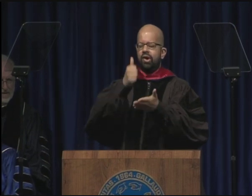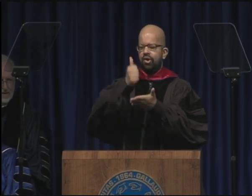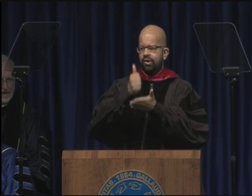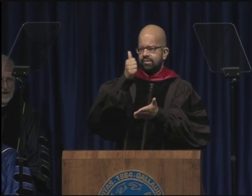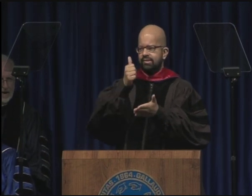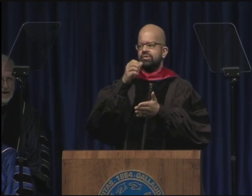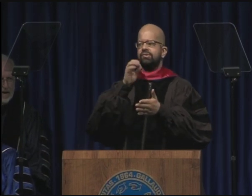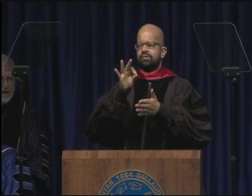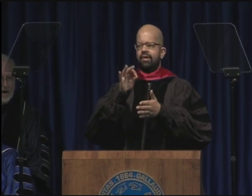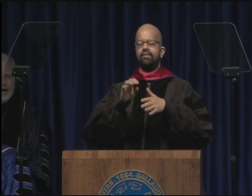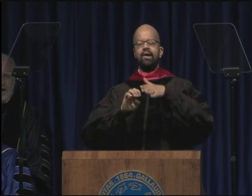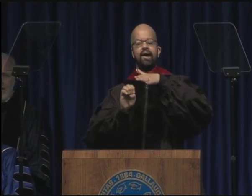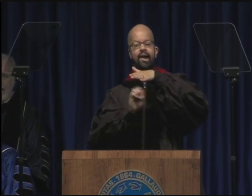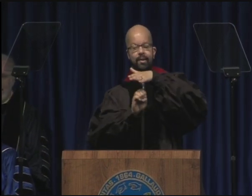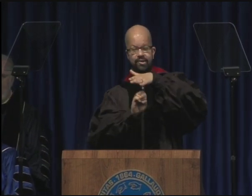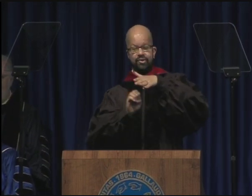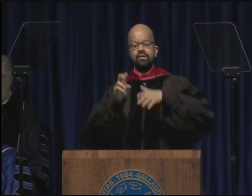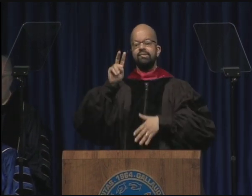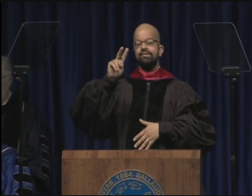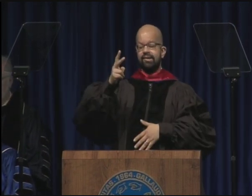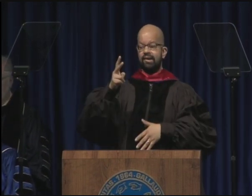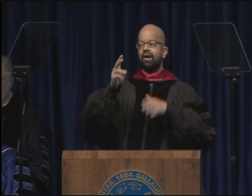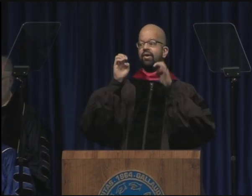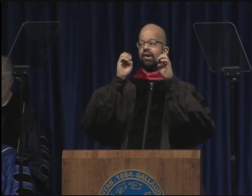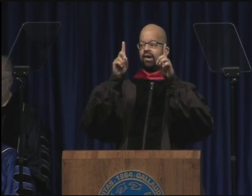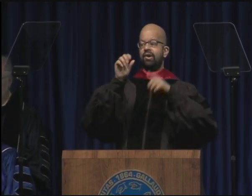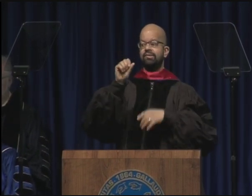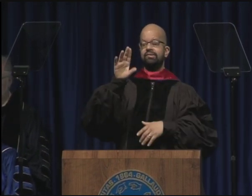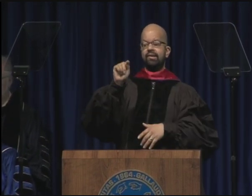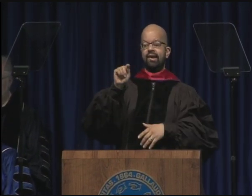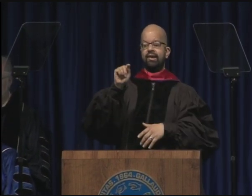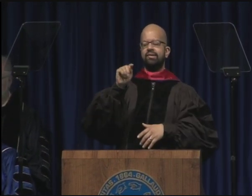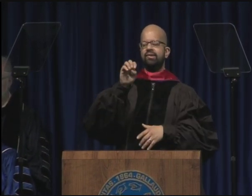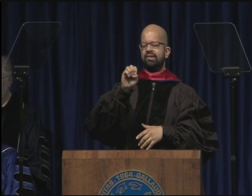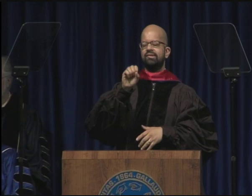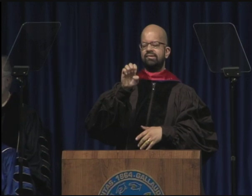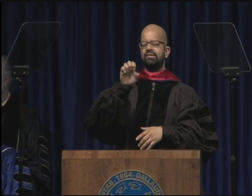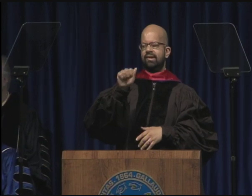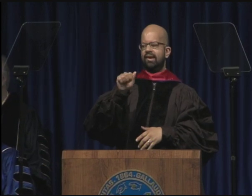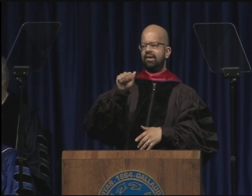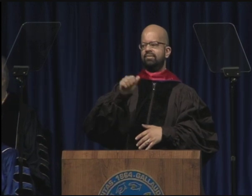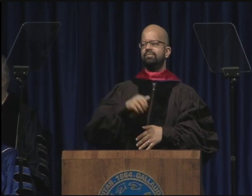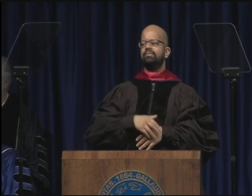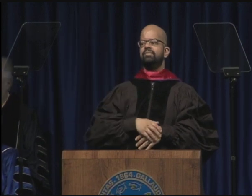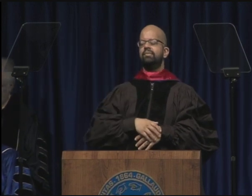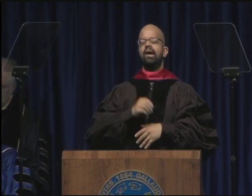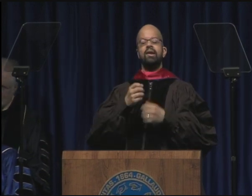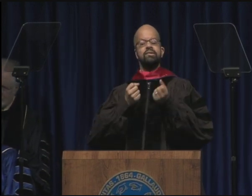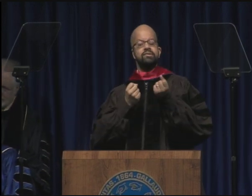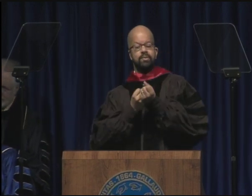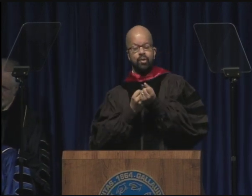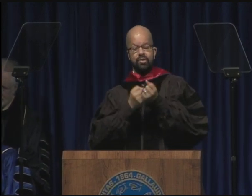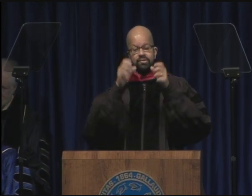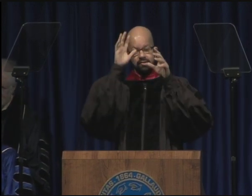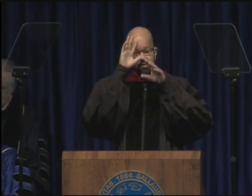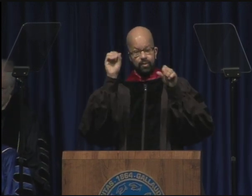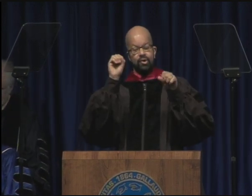He also assists with the reauthorization of the Elementary and Secondary Education Act, ESEA, and supports